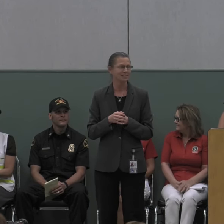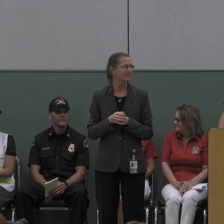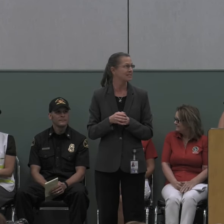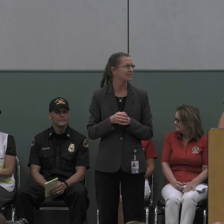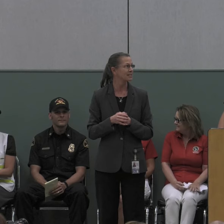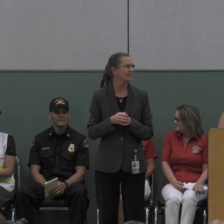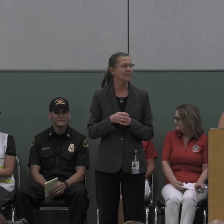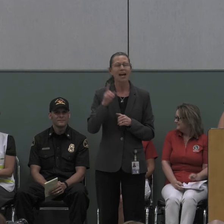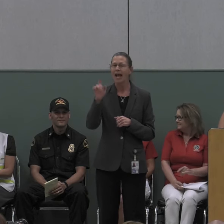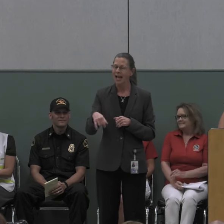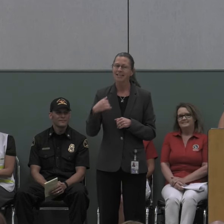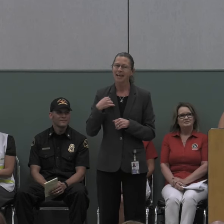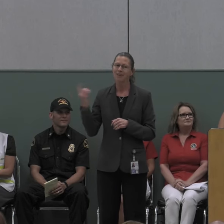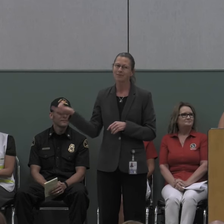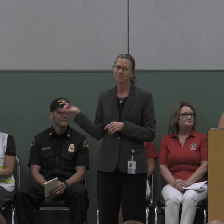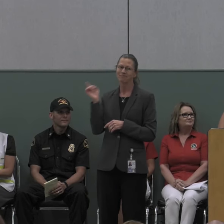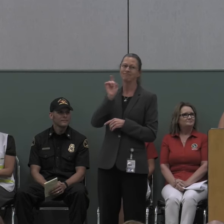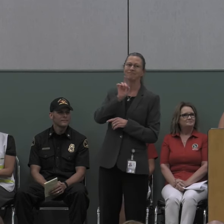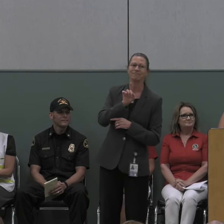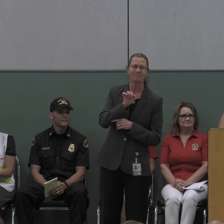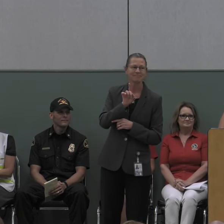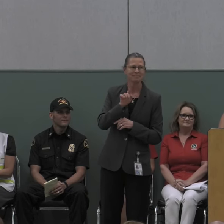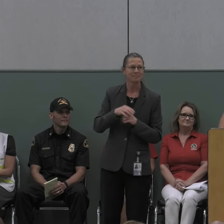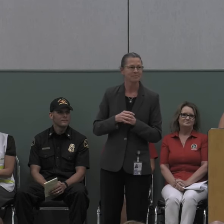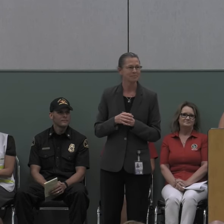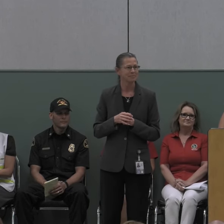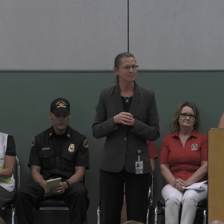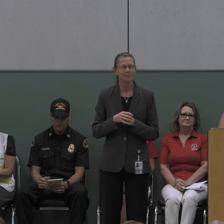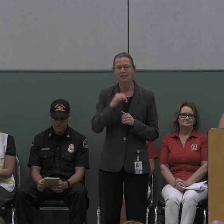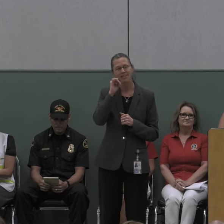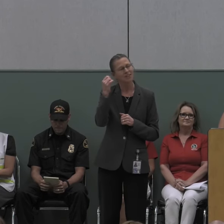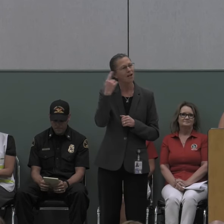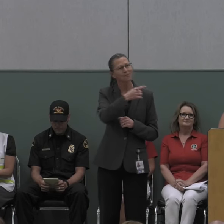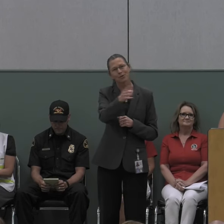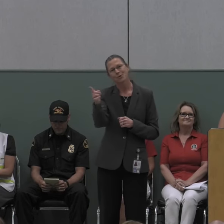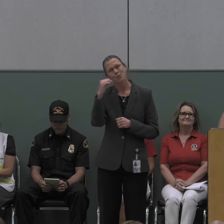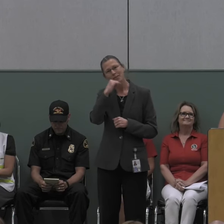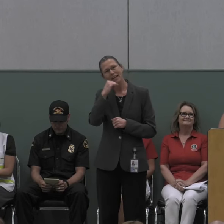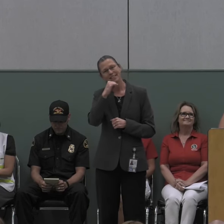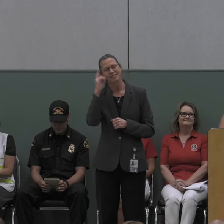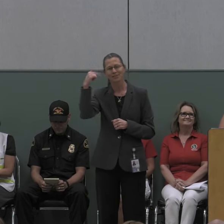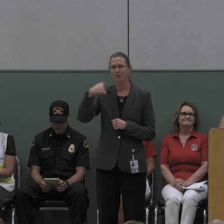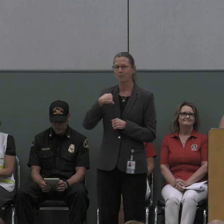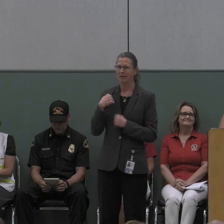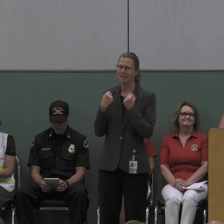I had to have him up here. It's not for you, it's for me.